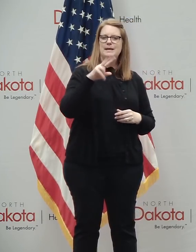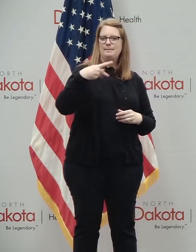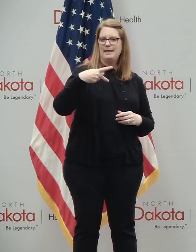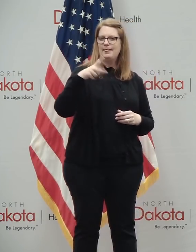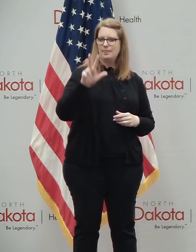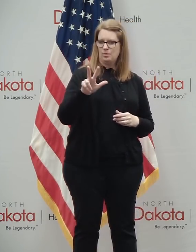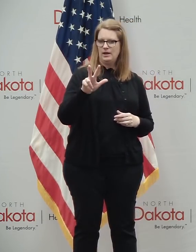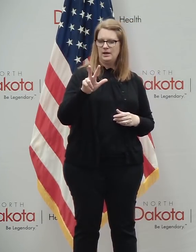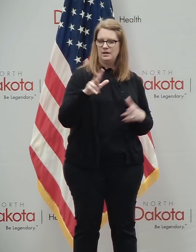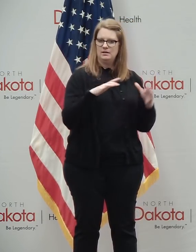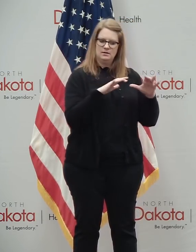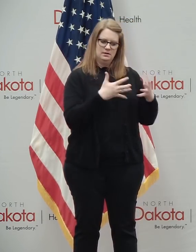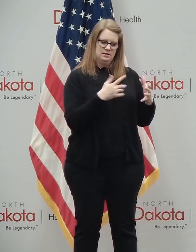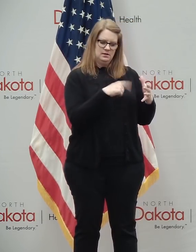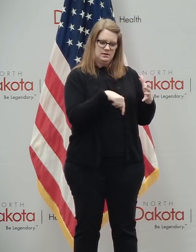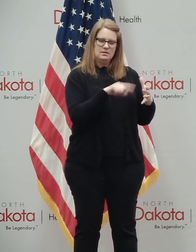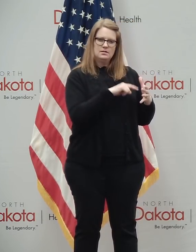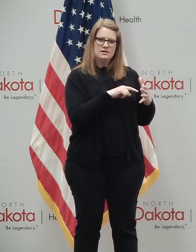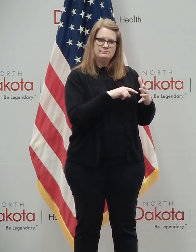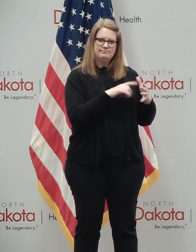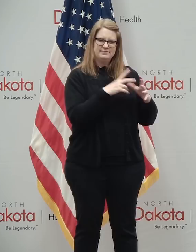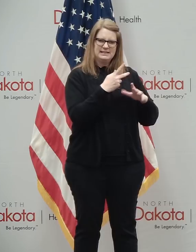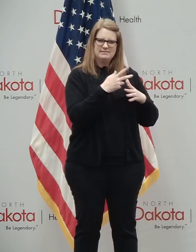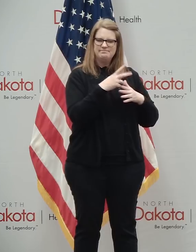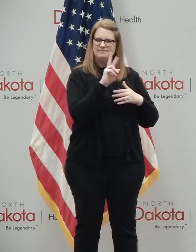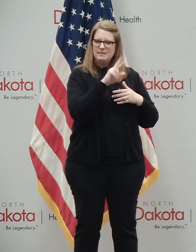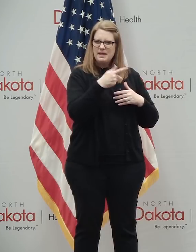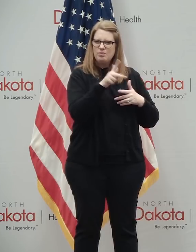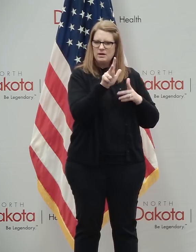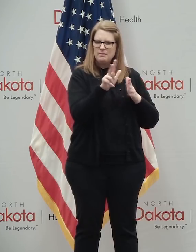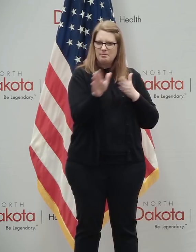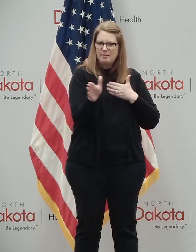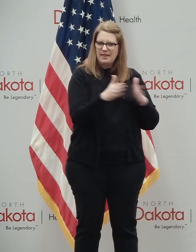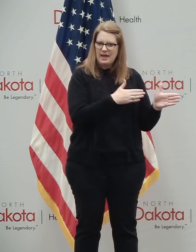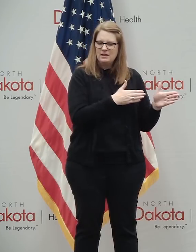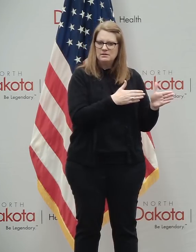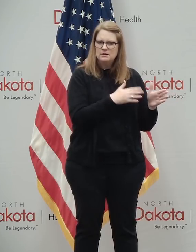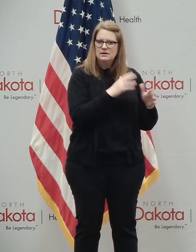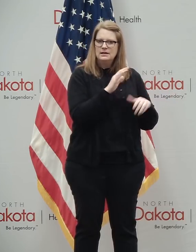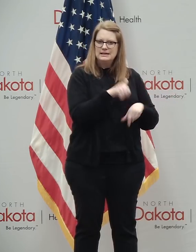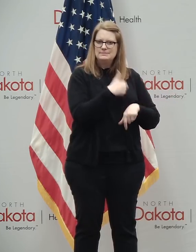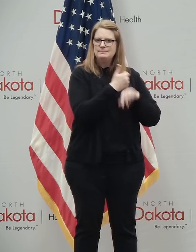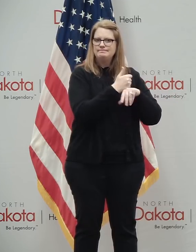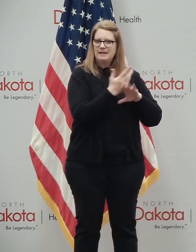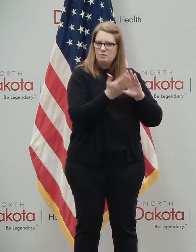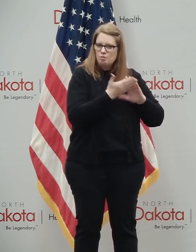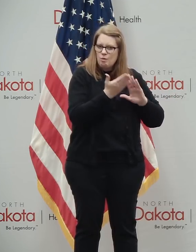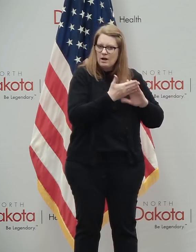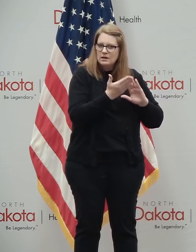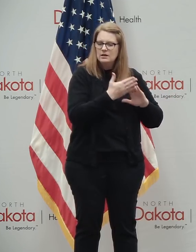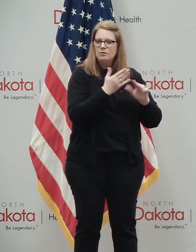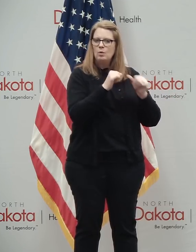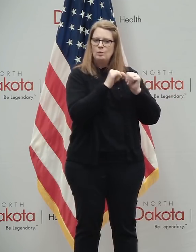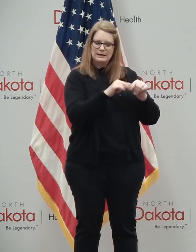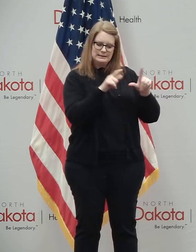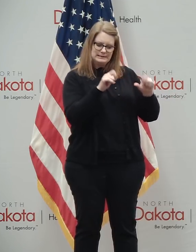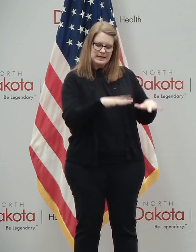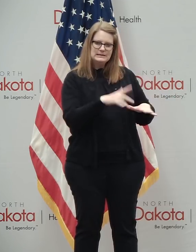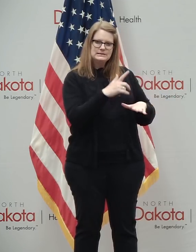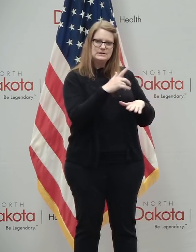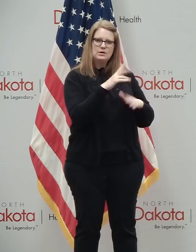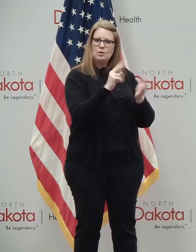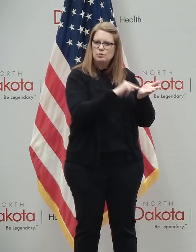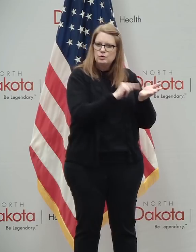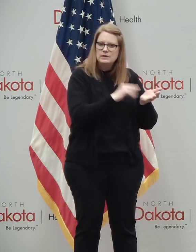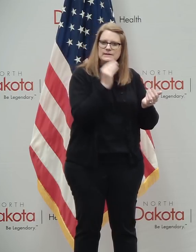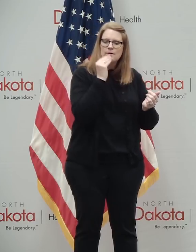Vulnerable Population Protection Plan. This plan has been operationalized. We're continue to test long-term care